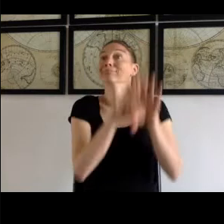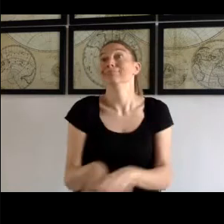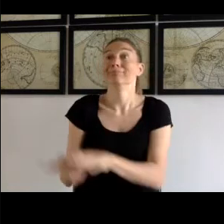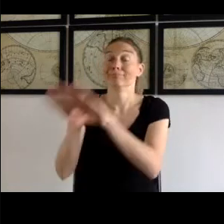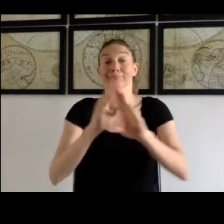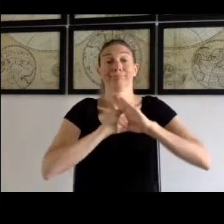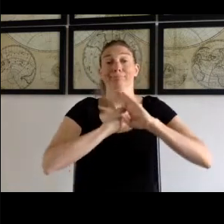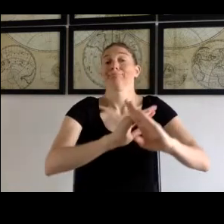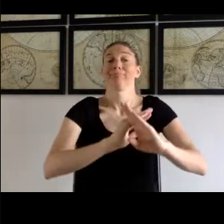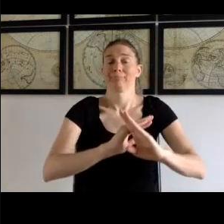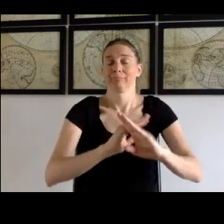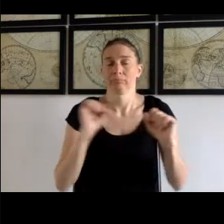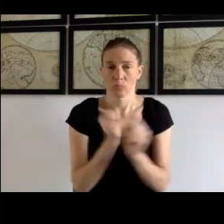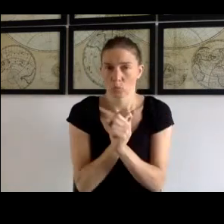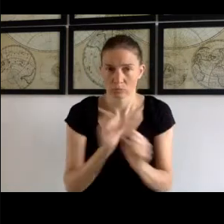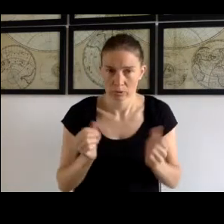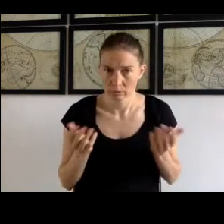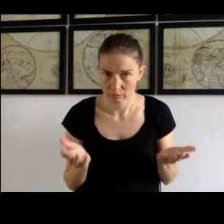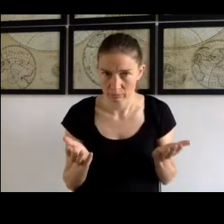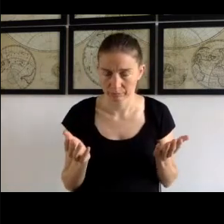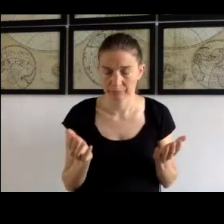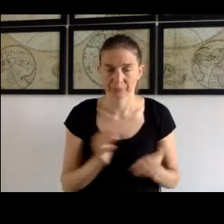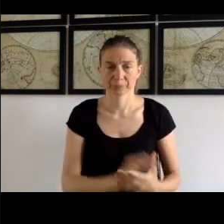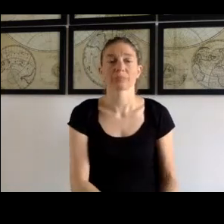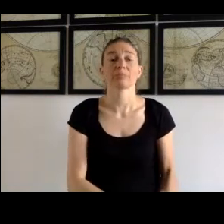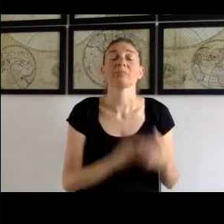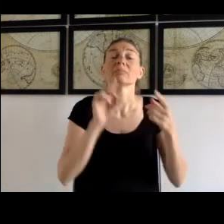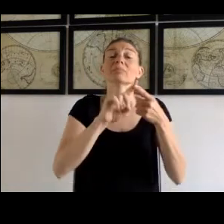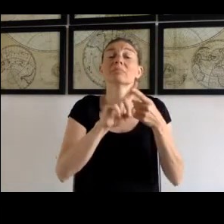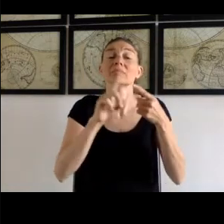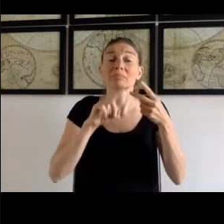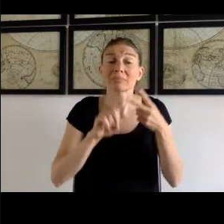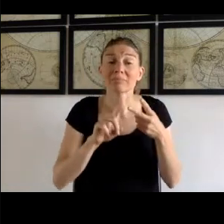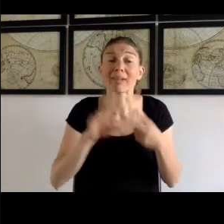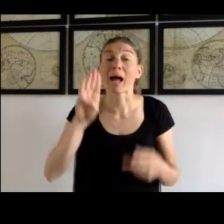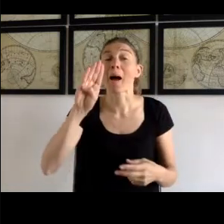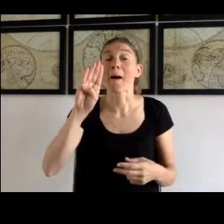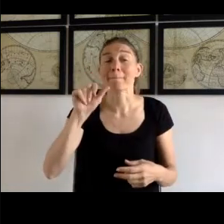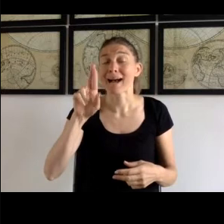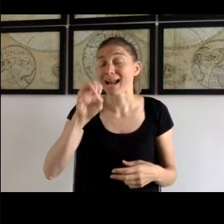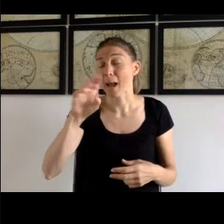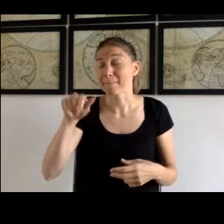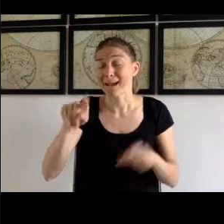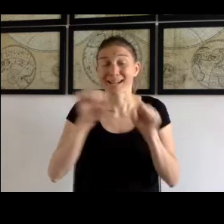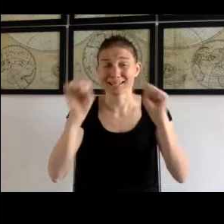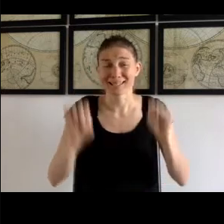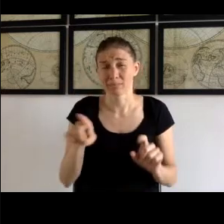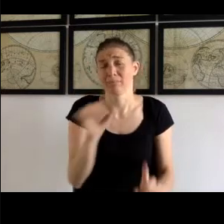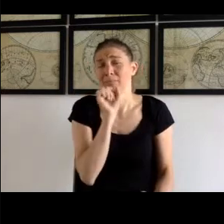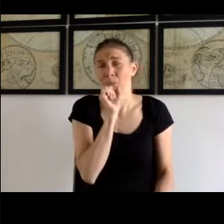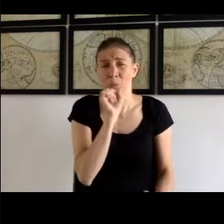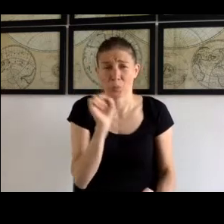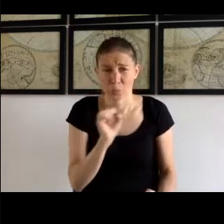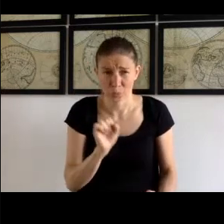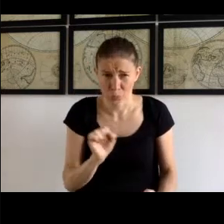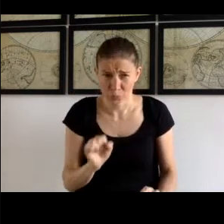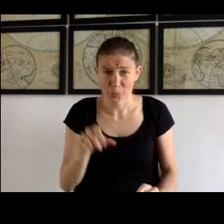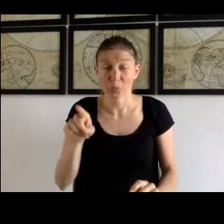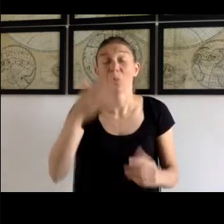society. And the second issue is that this system is very old, are developed after the First